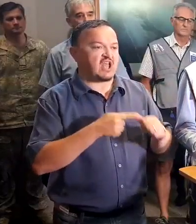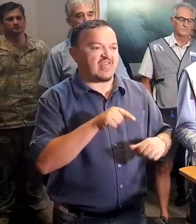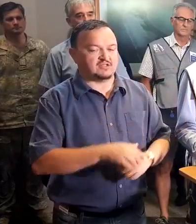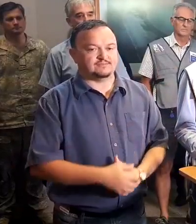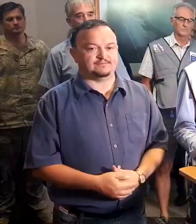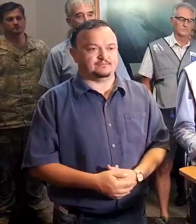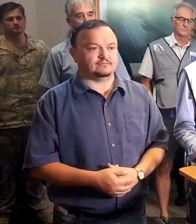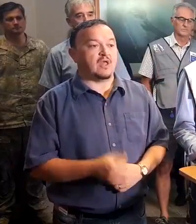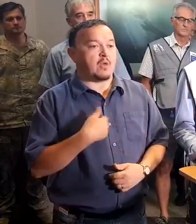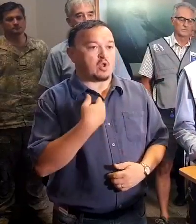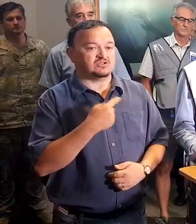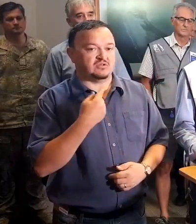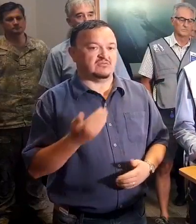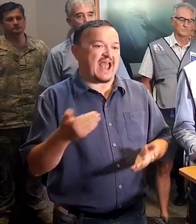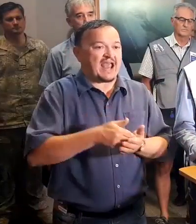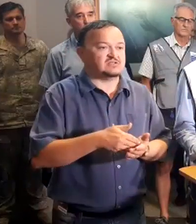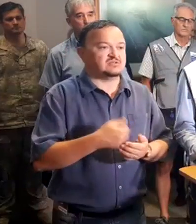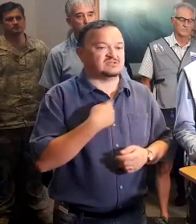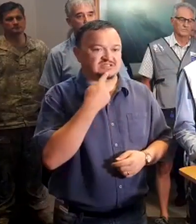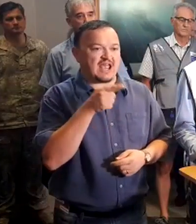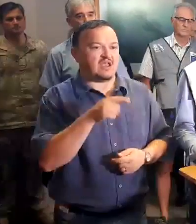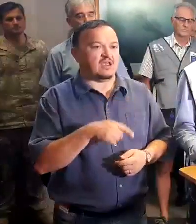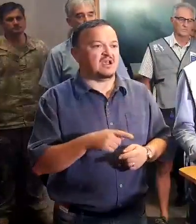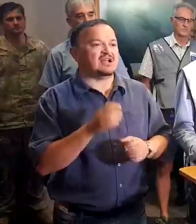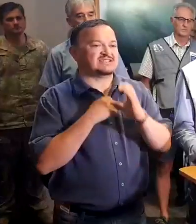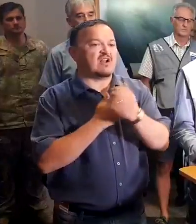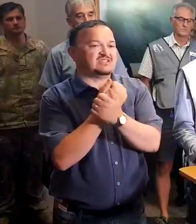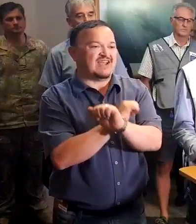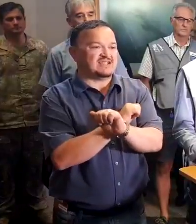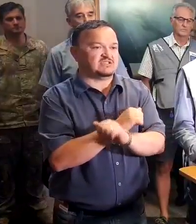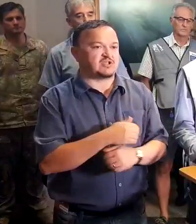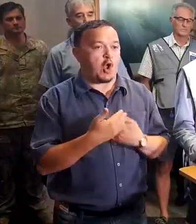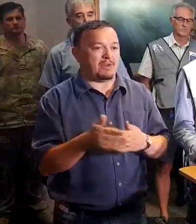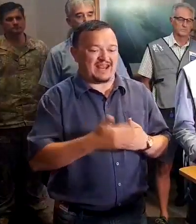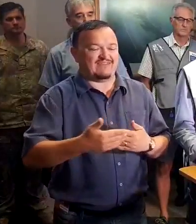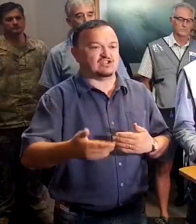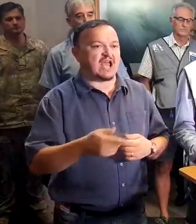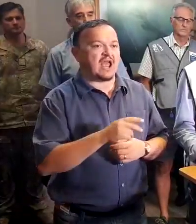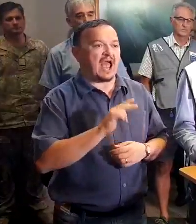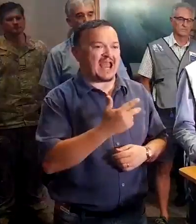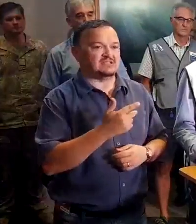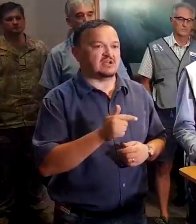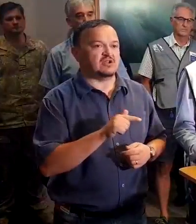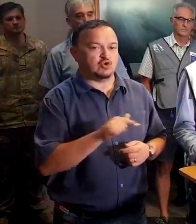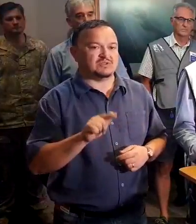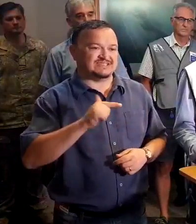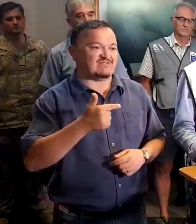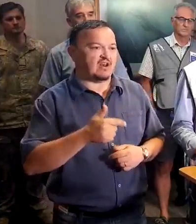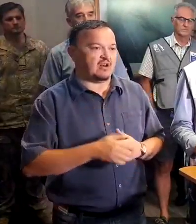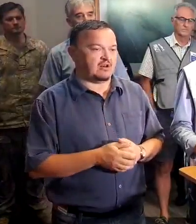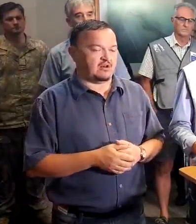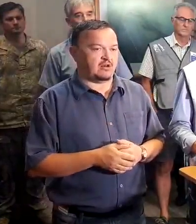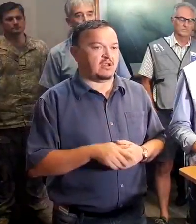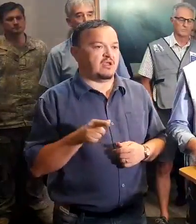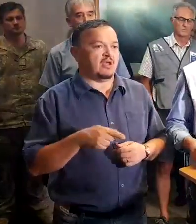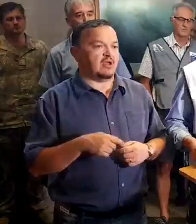Let me also mention that the Civil Defence Centre is open daily from 8 a.m. to 7 p.m. at the Richmond New Life Church on Wensley Road